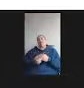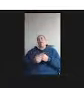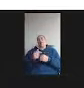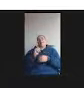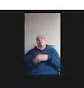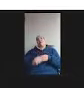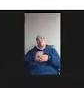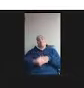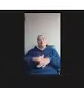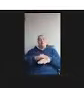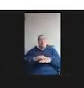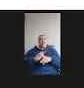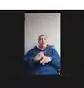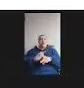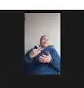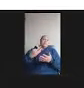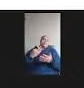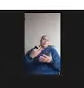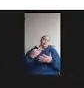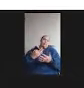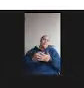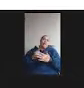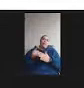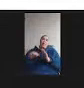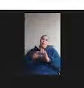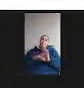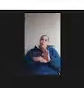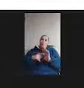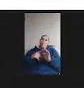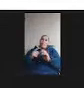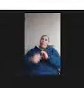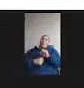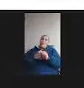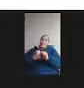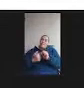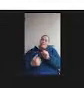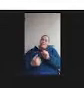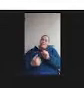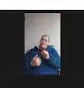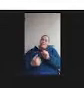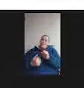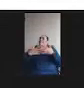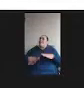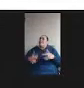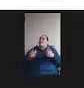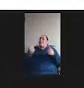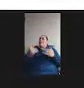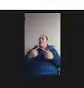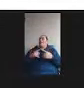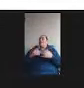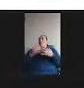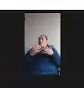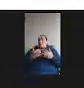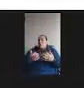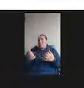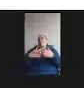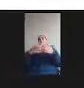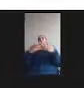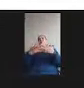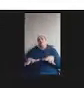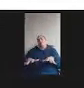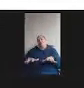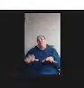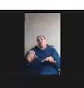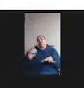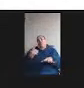in fact the program for the year is being set, and the budget for Parliament is being set for the